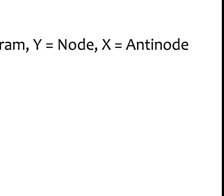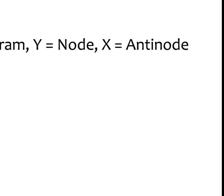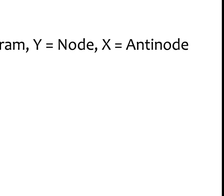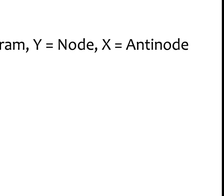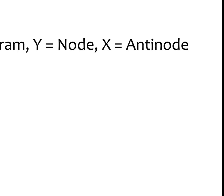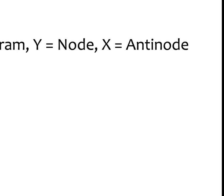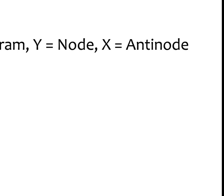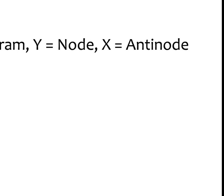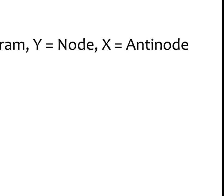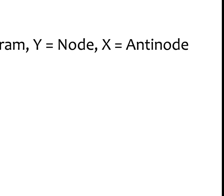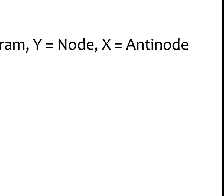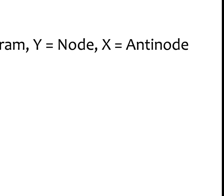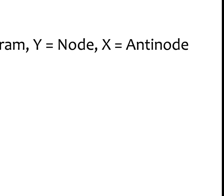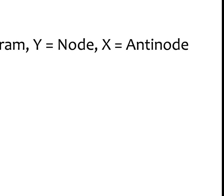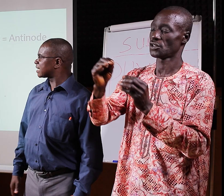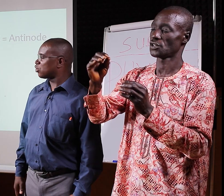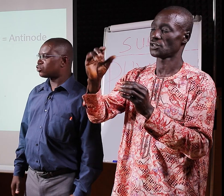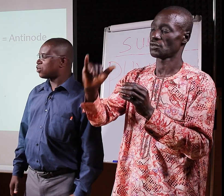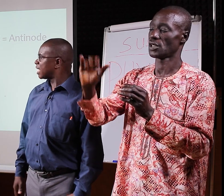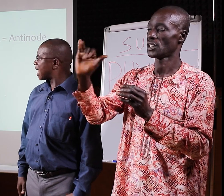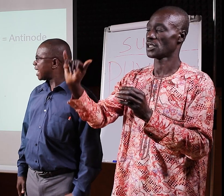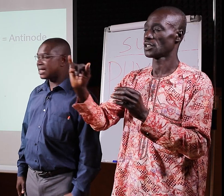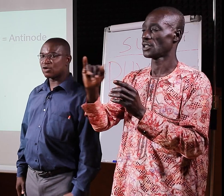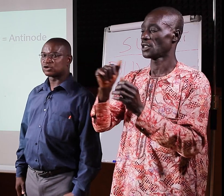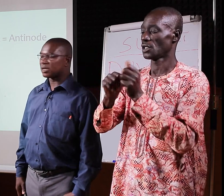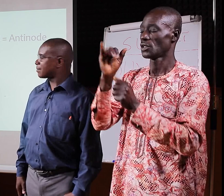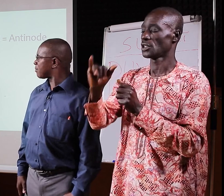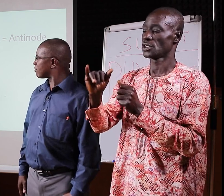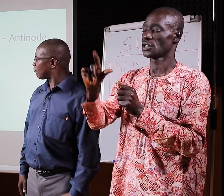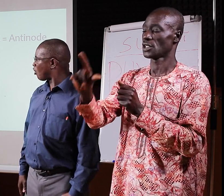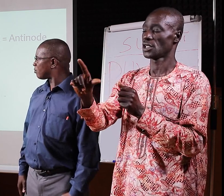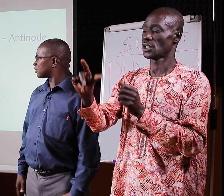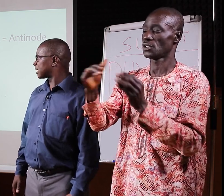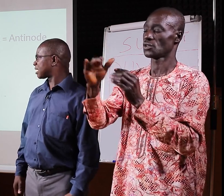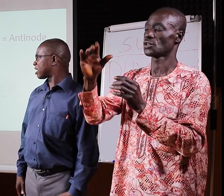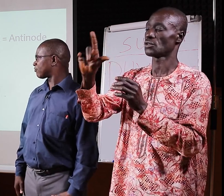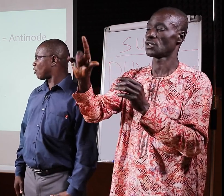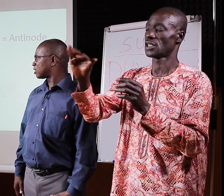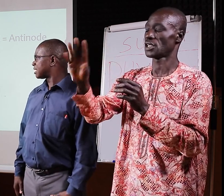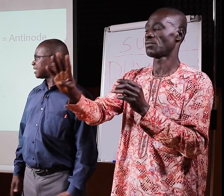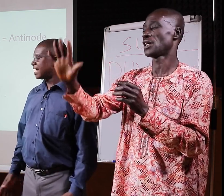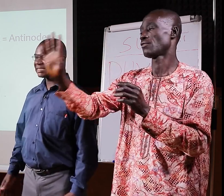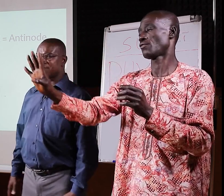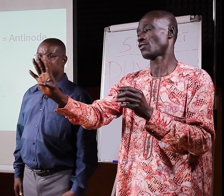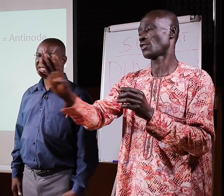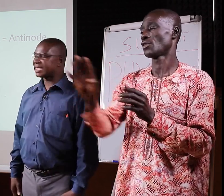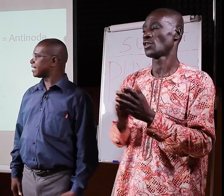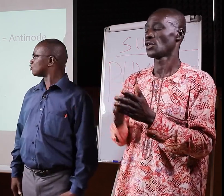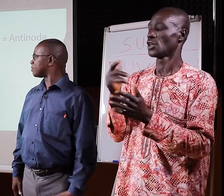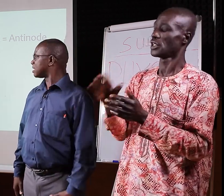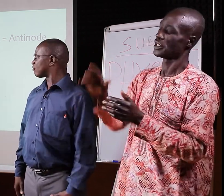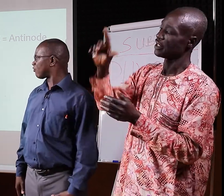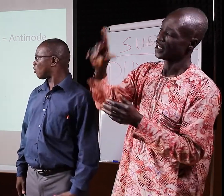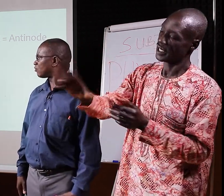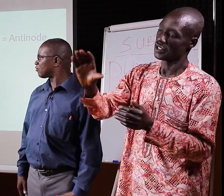XY plus YX, which is equal to L equals to lambda by 4 plus lambda by 4. The LCM is taken